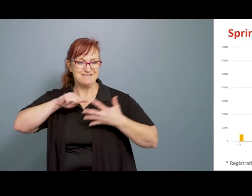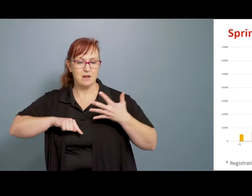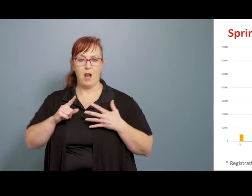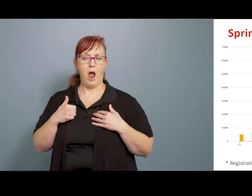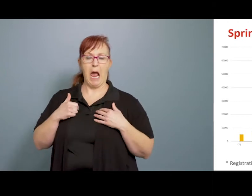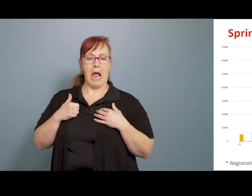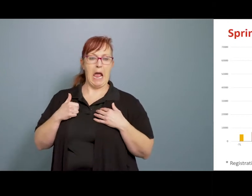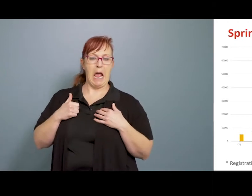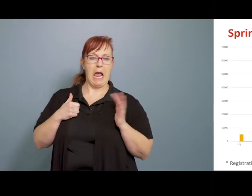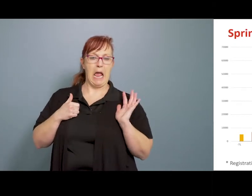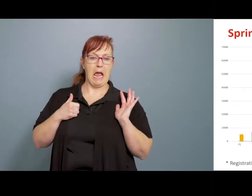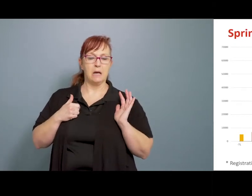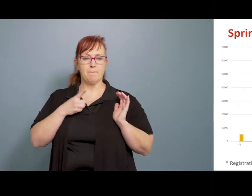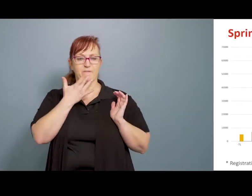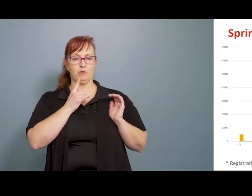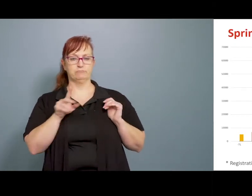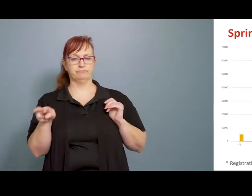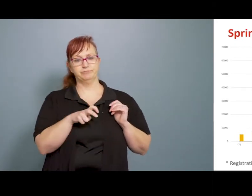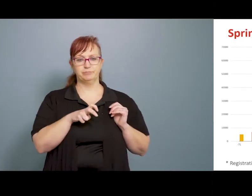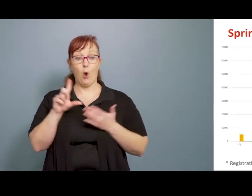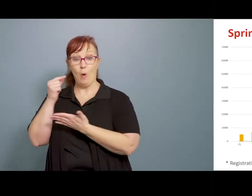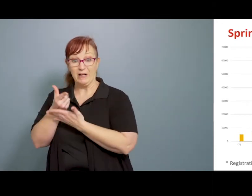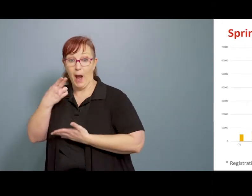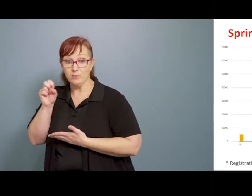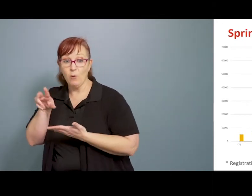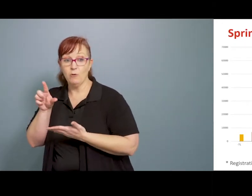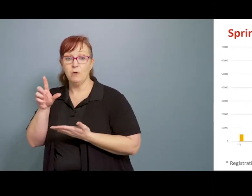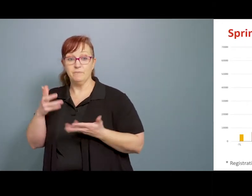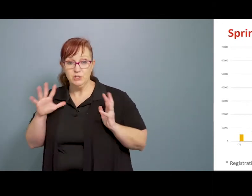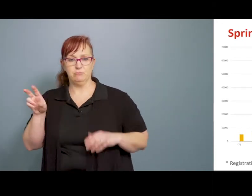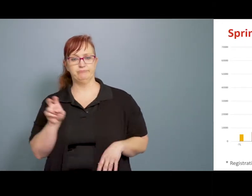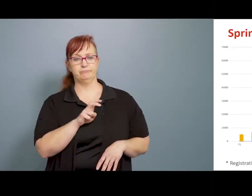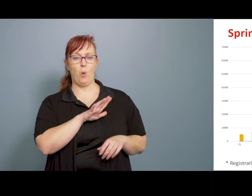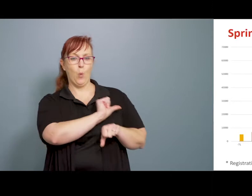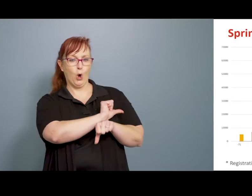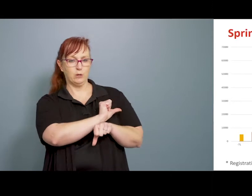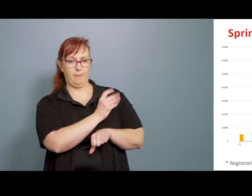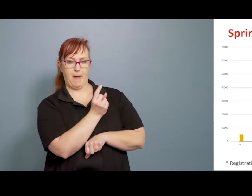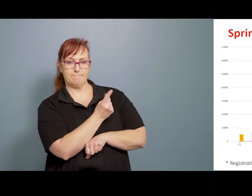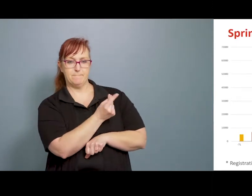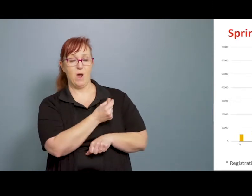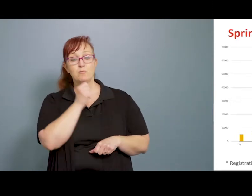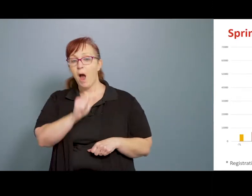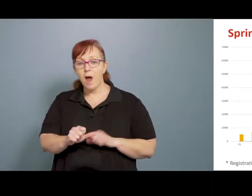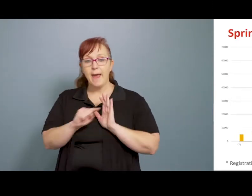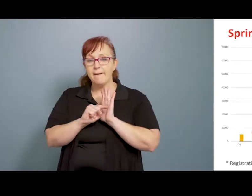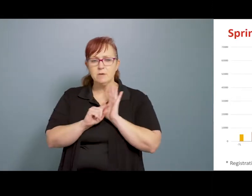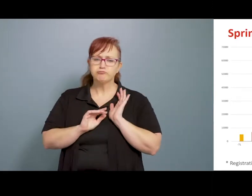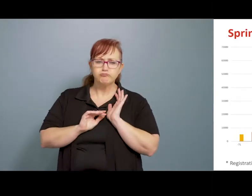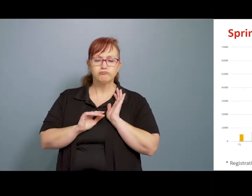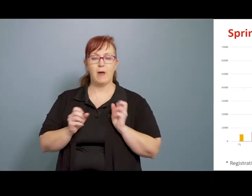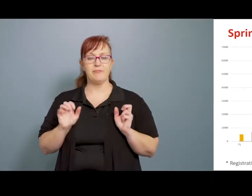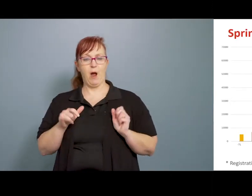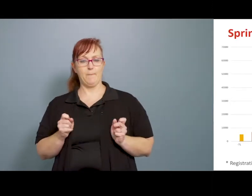on, some who just wanted to go to work, others who had other obligations. But I don't look at that as a negative. I look at that as an